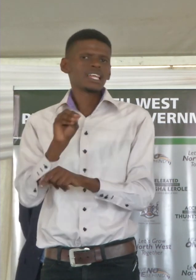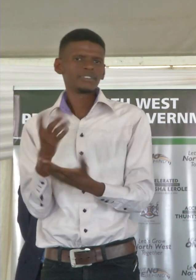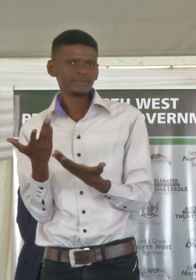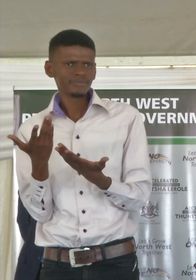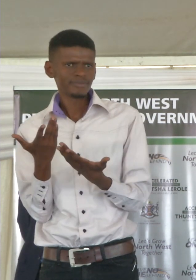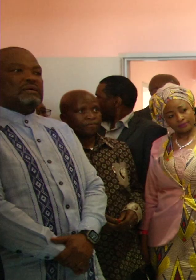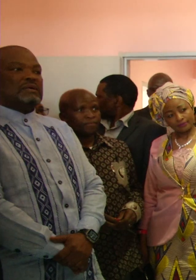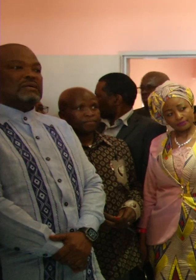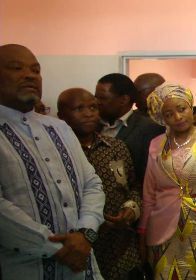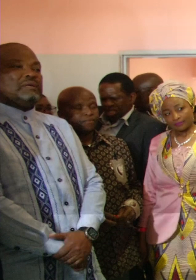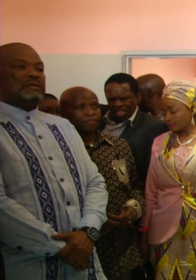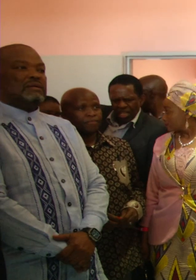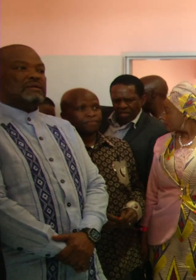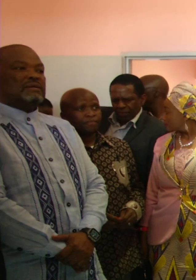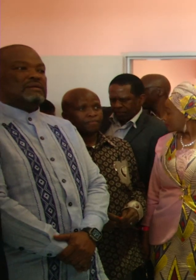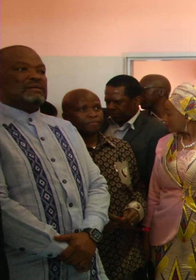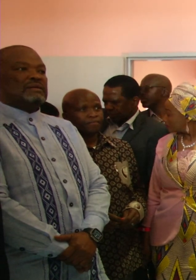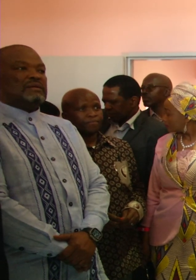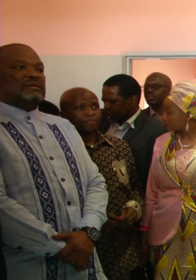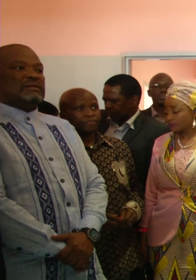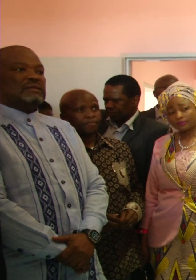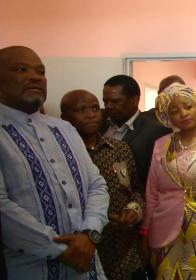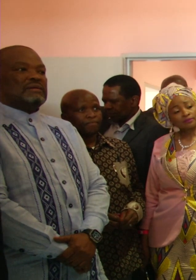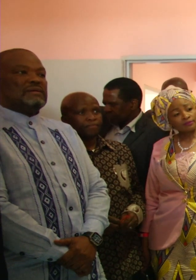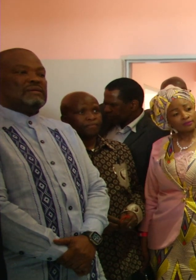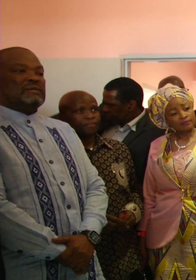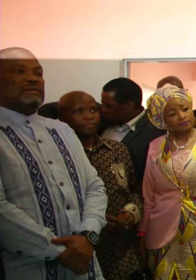the